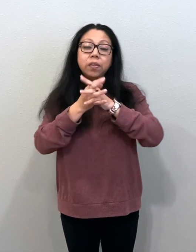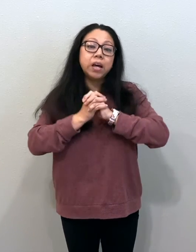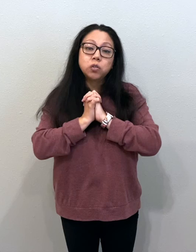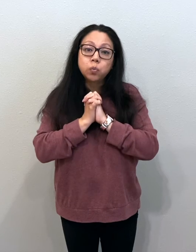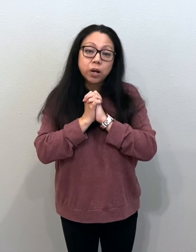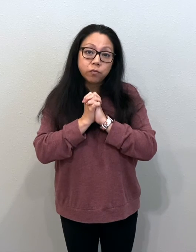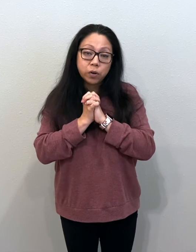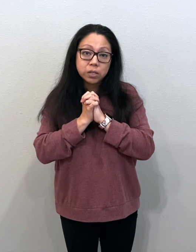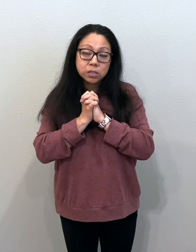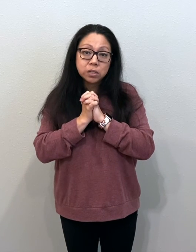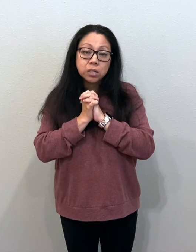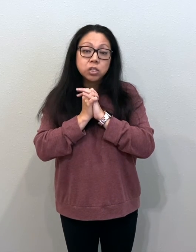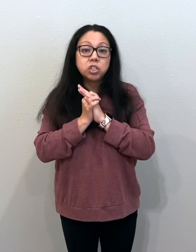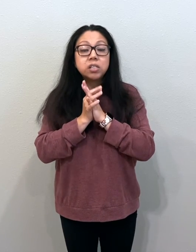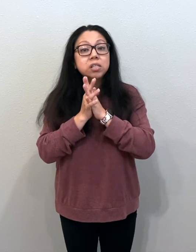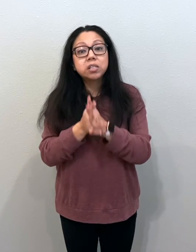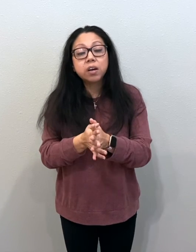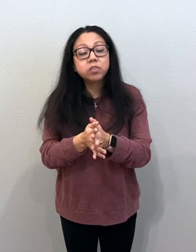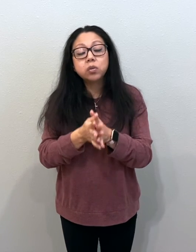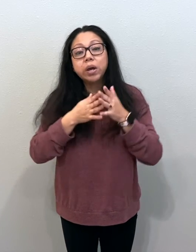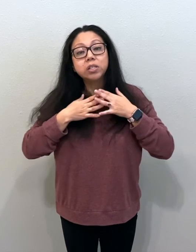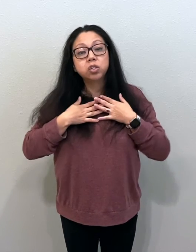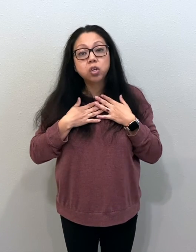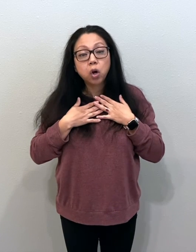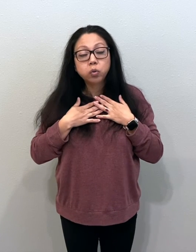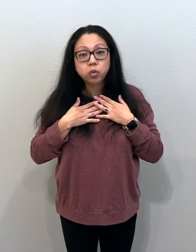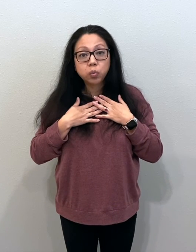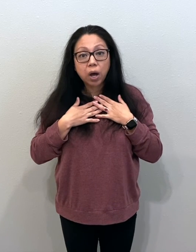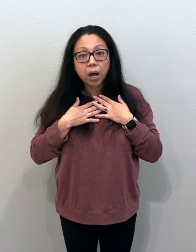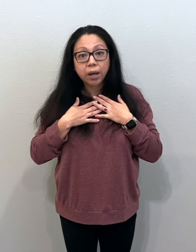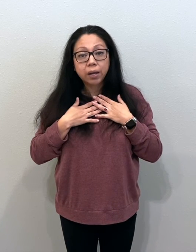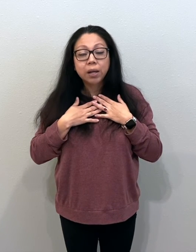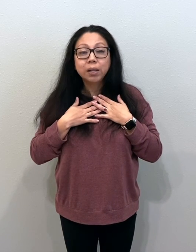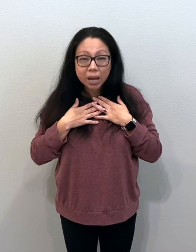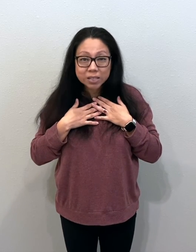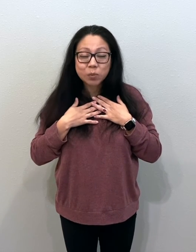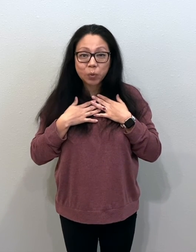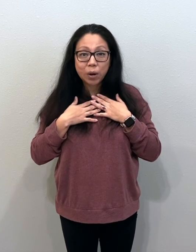That's right, friends. Jesus loves you, and so do I. Let's pray.